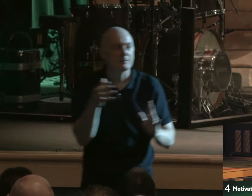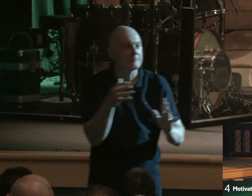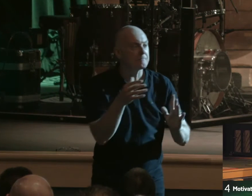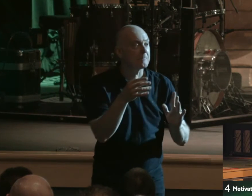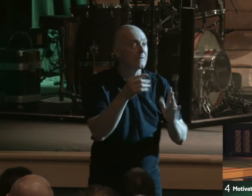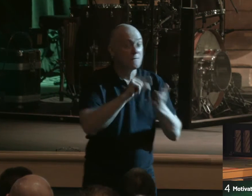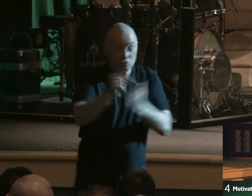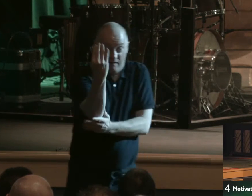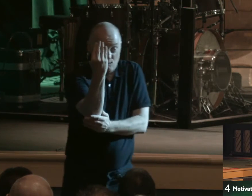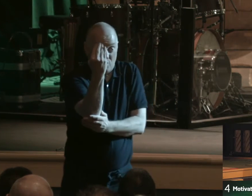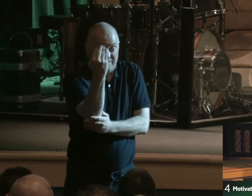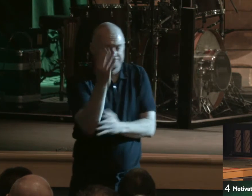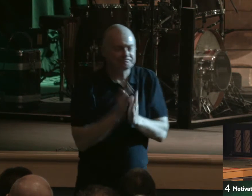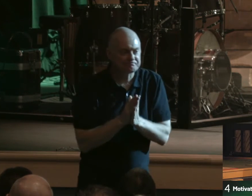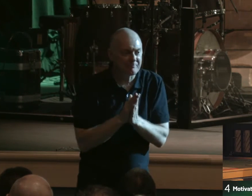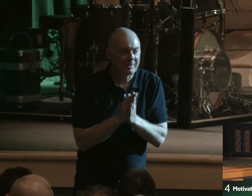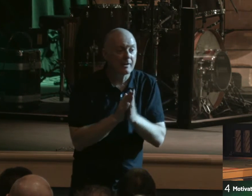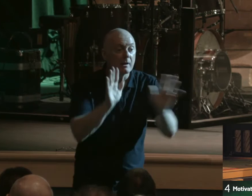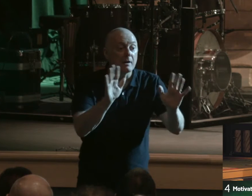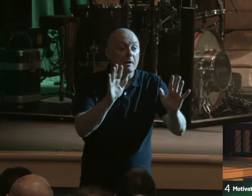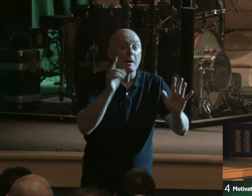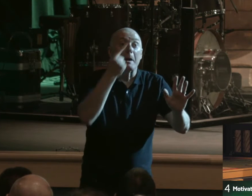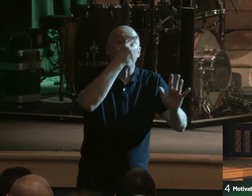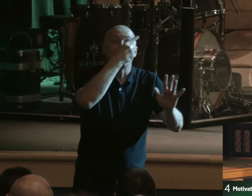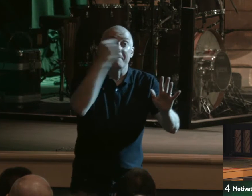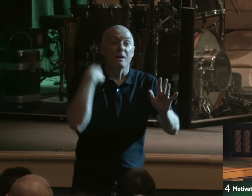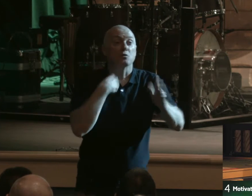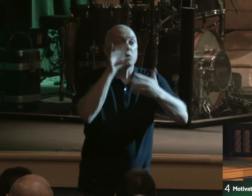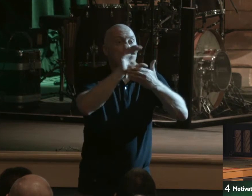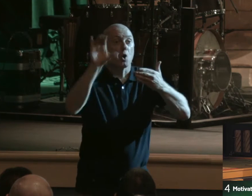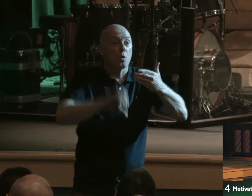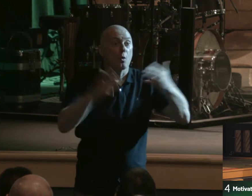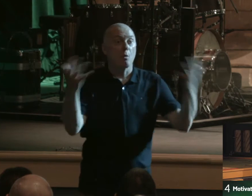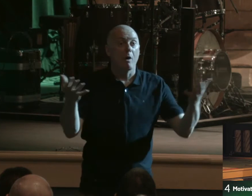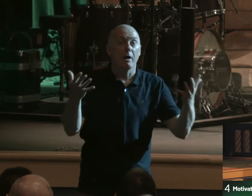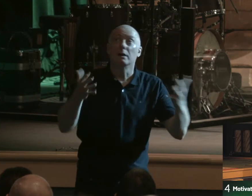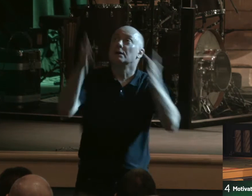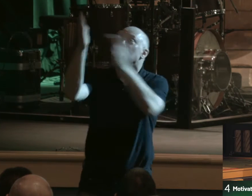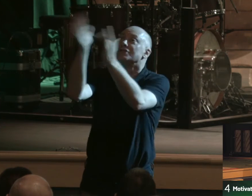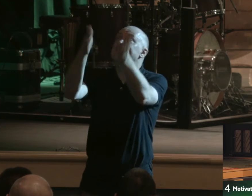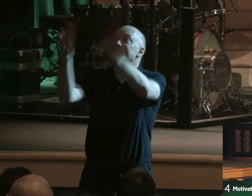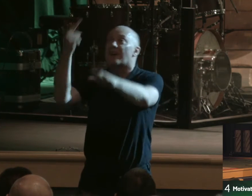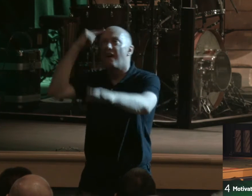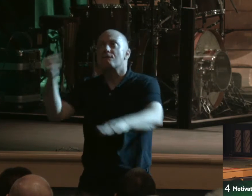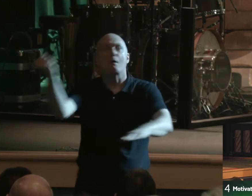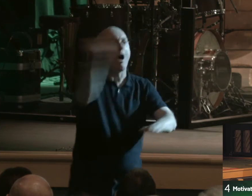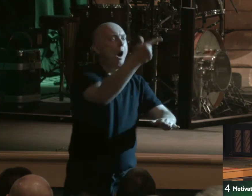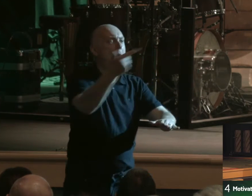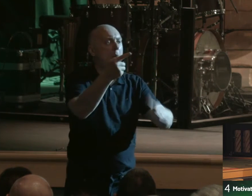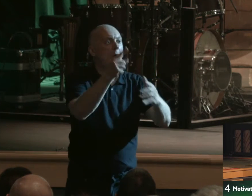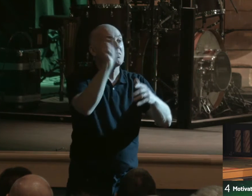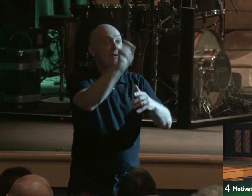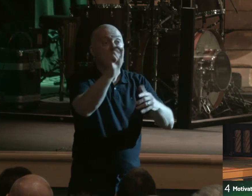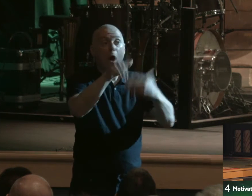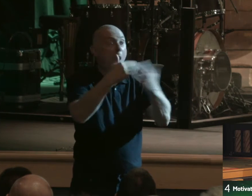half. It says, because we have concluded this, that one has died for all, therefore all have